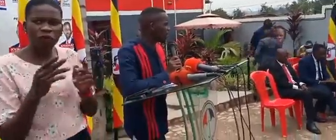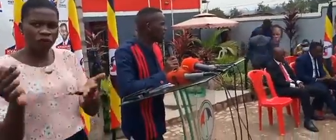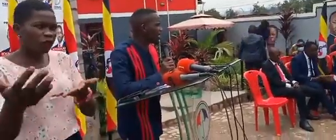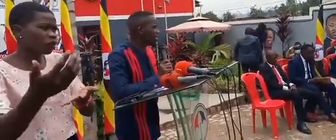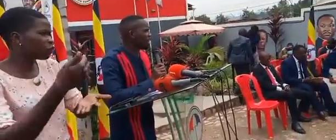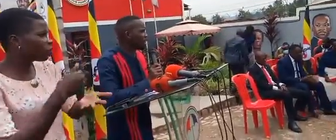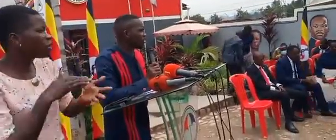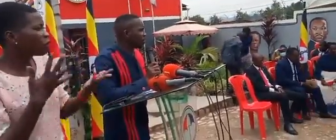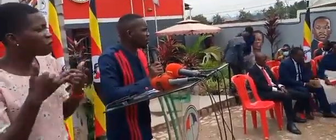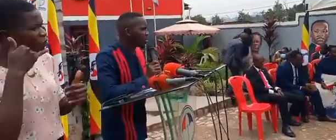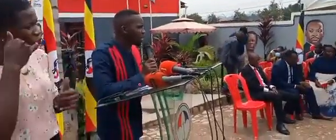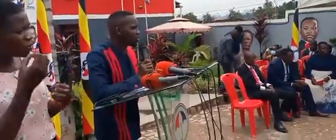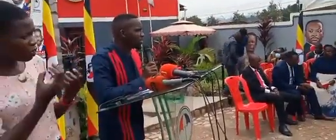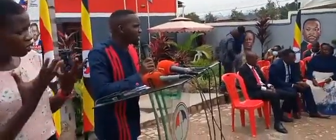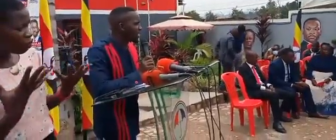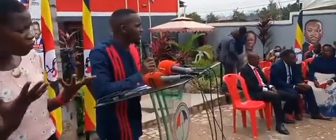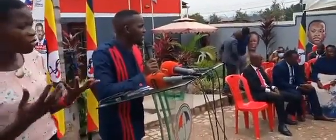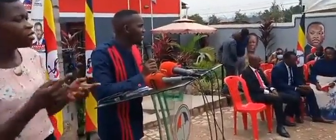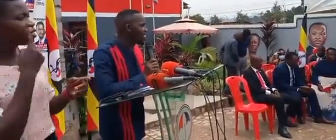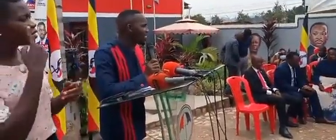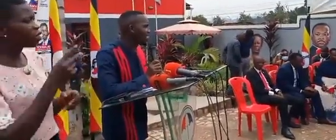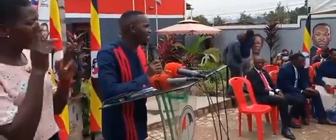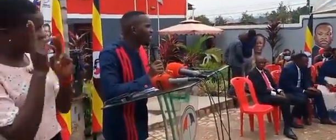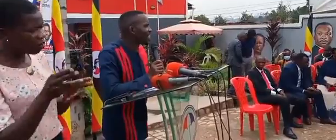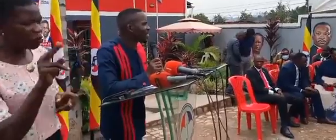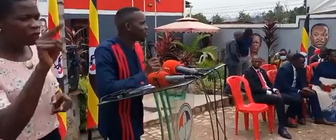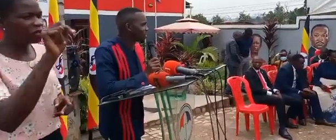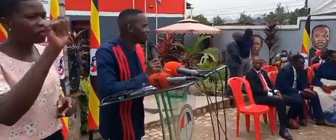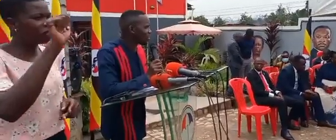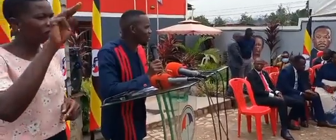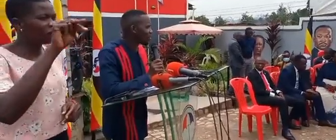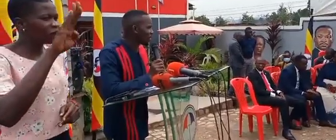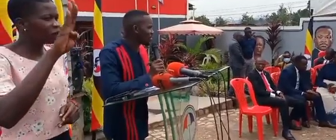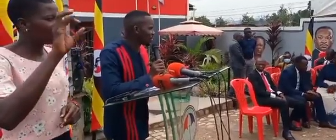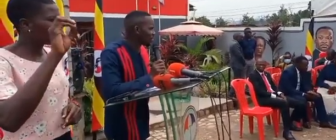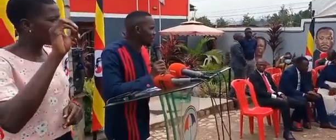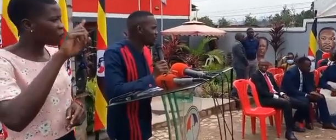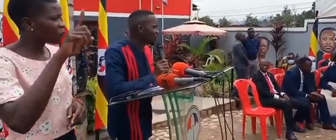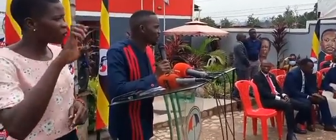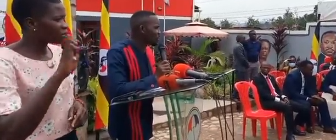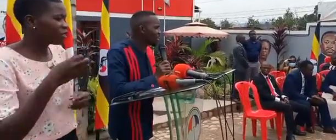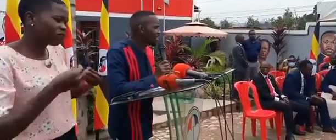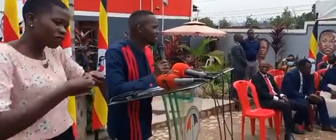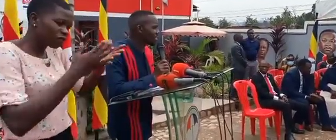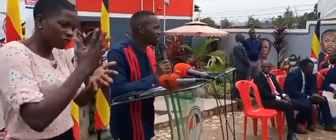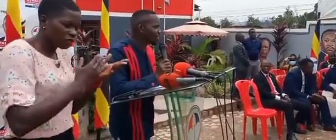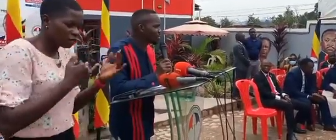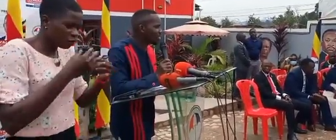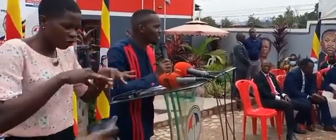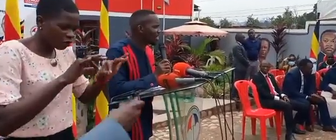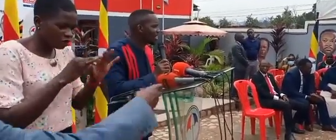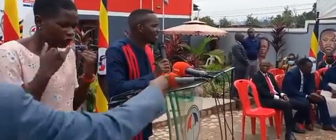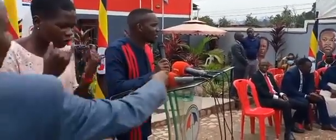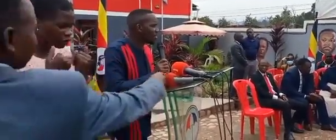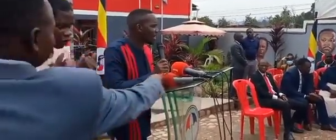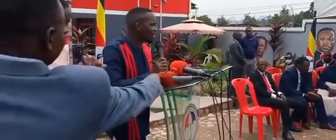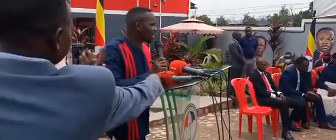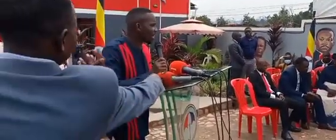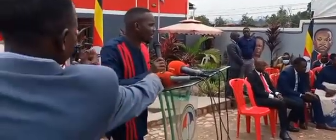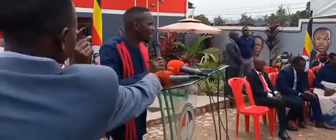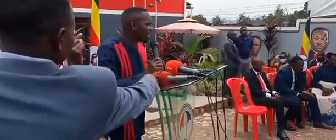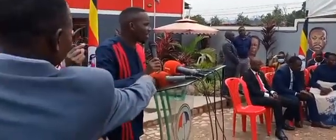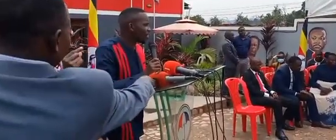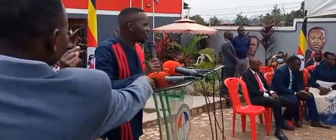phone number. I see Honorable Nambose has is passing on some very useful information, but I guess this must finish, so